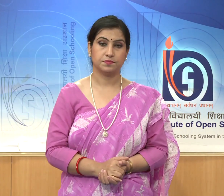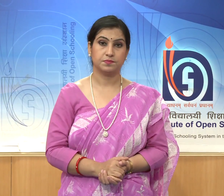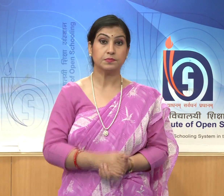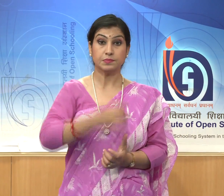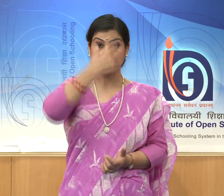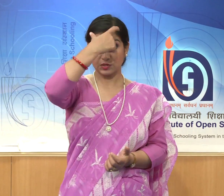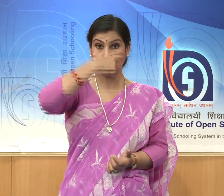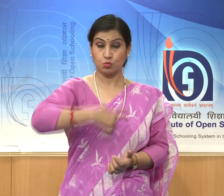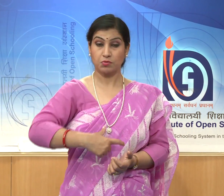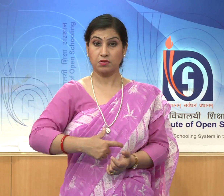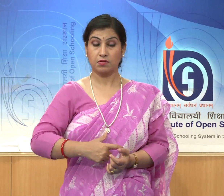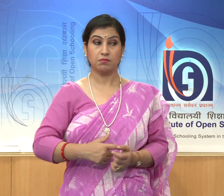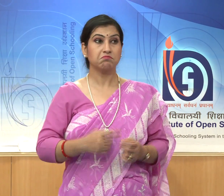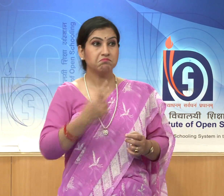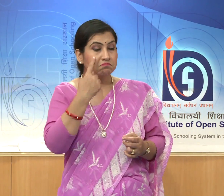The human figures